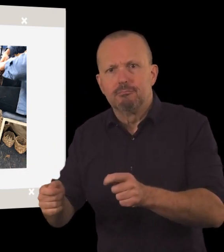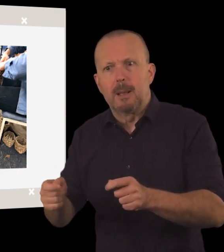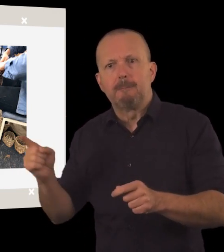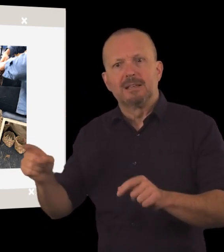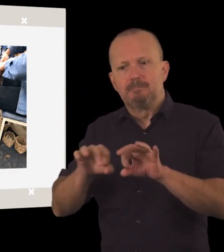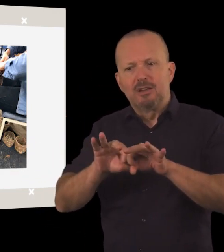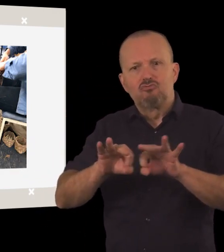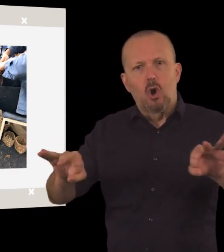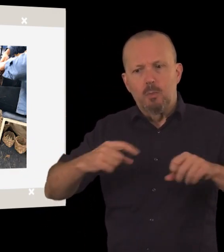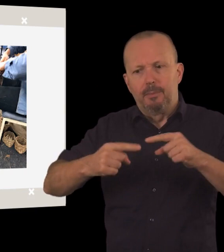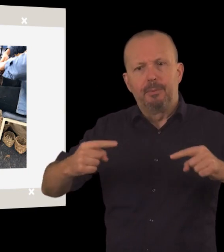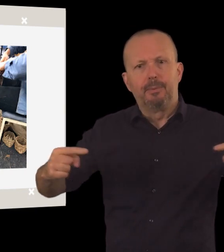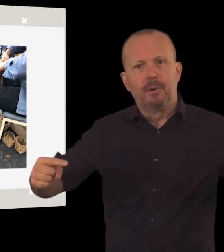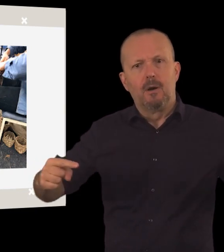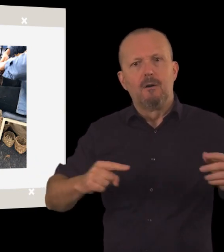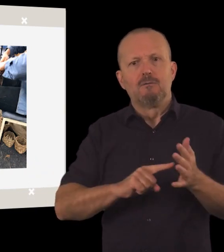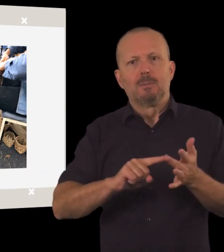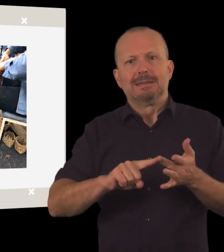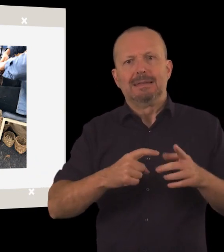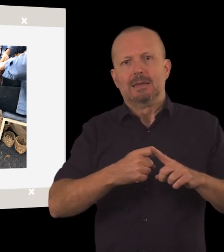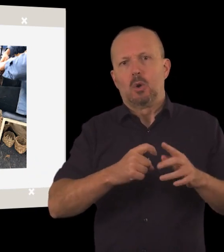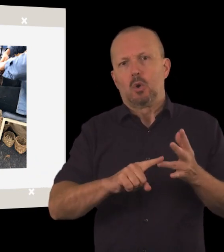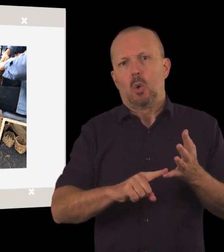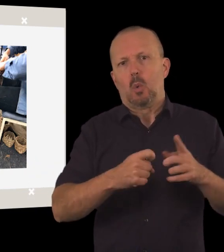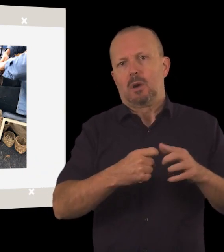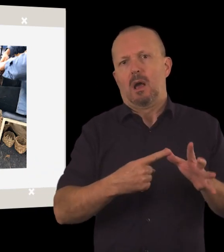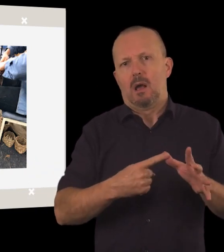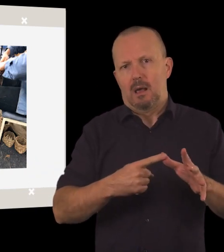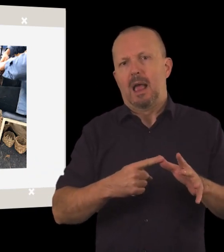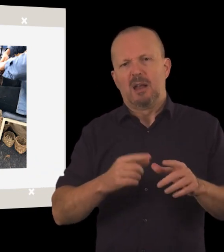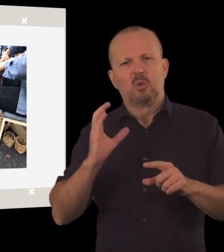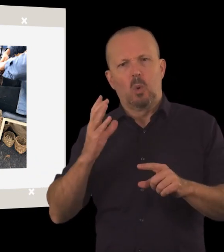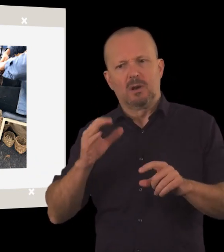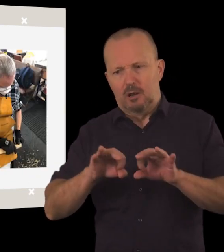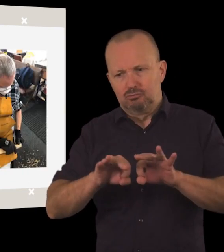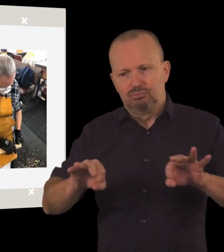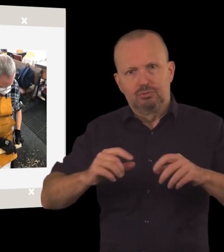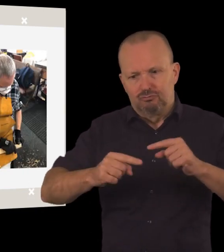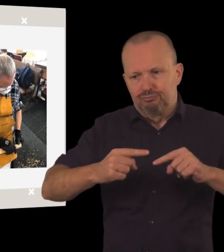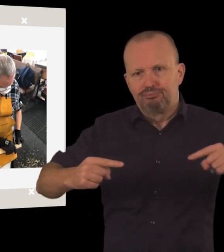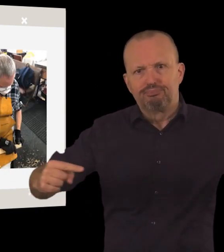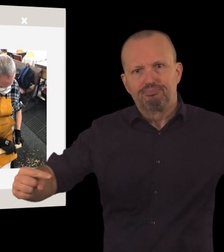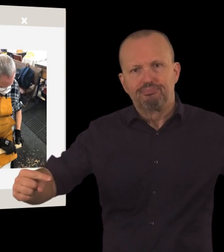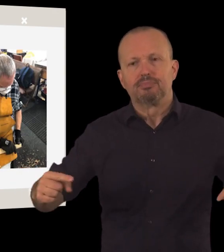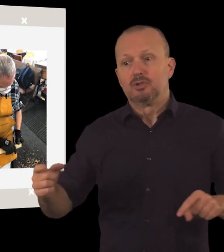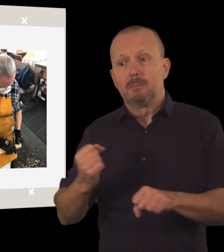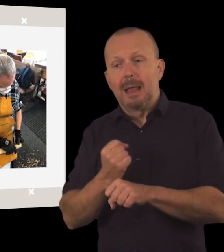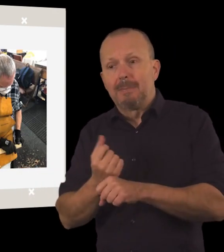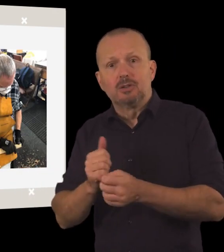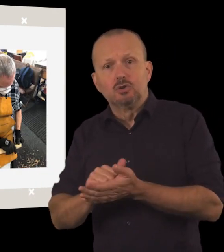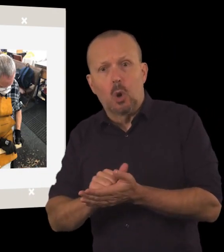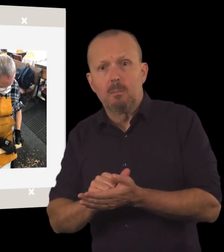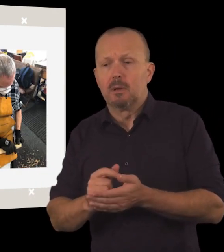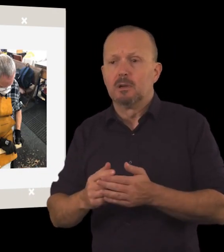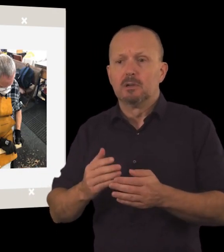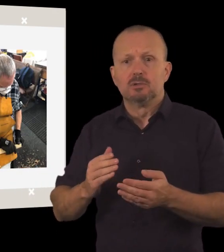student instead of a teacher. She came back feeling inspired and wanting to learn more. By forming